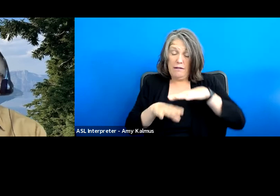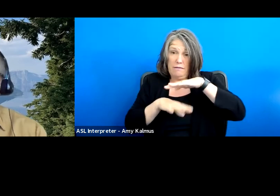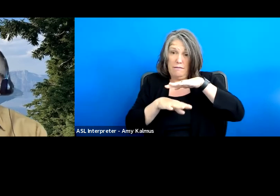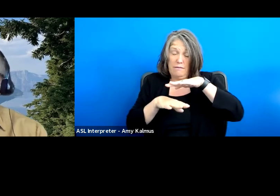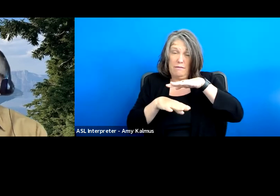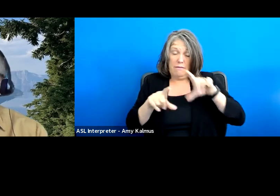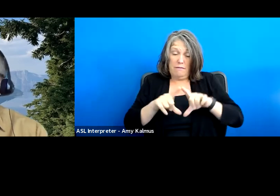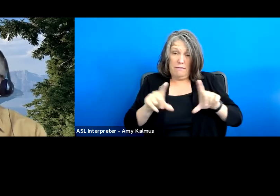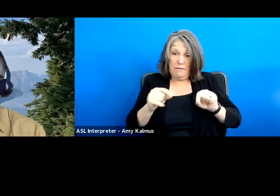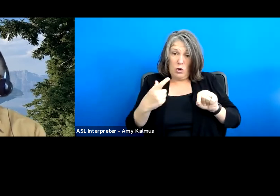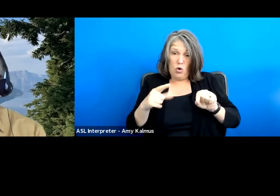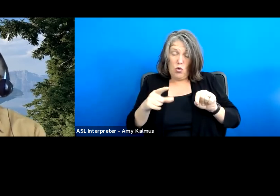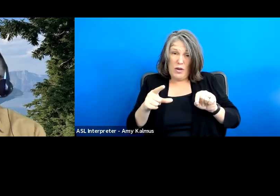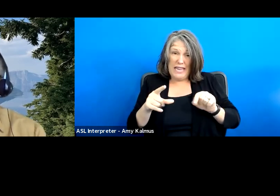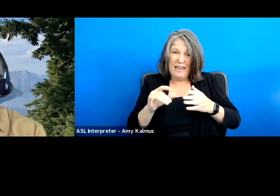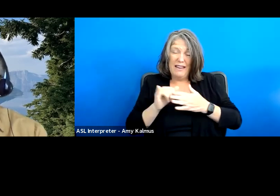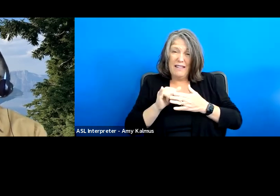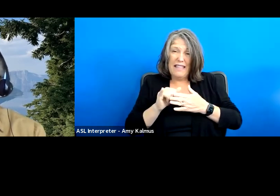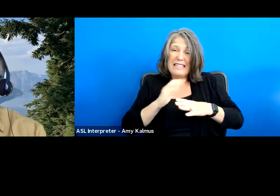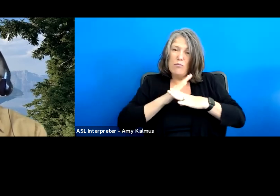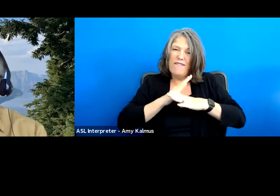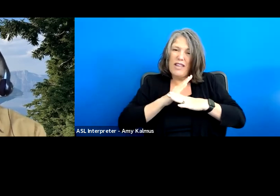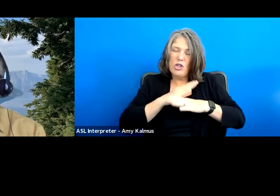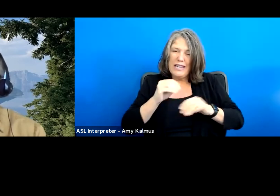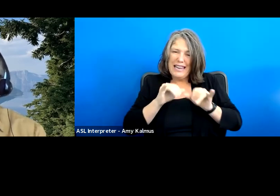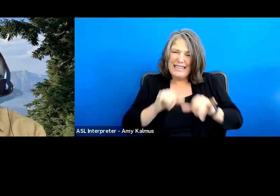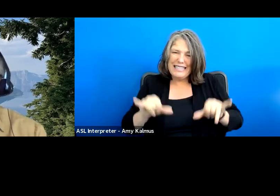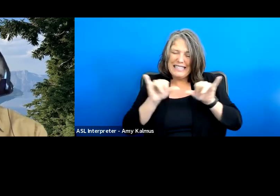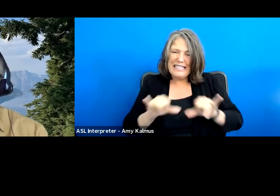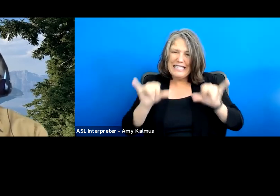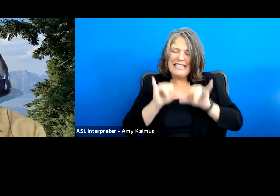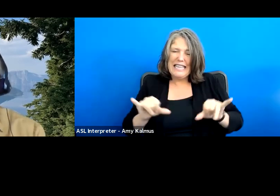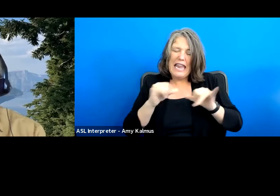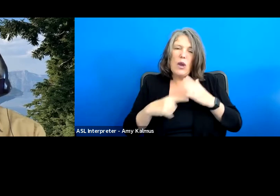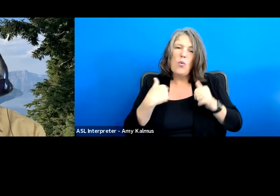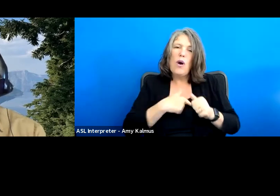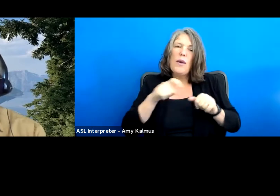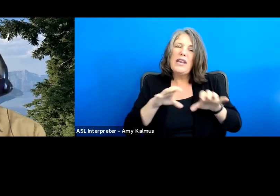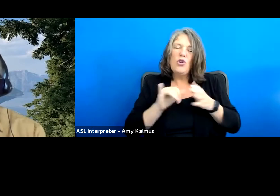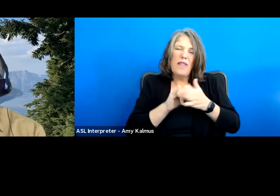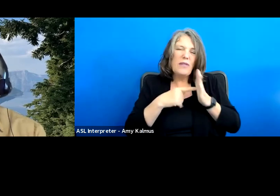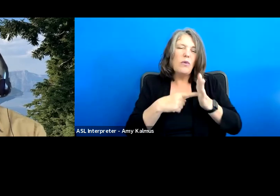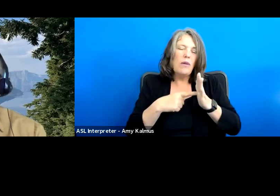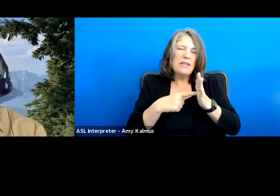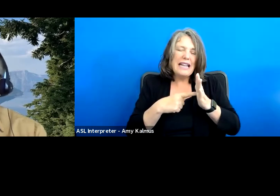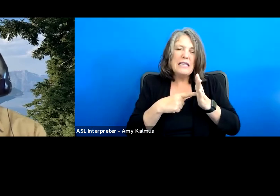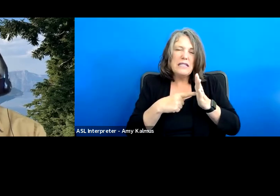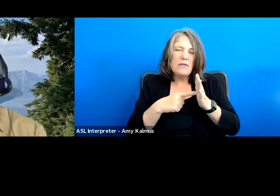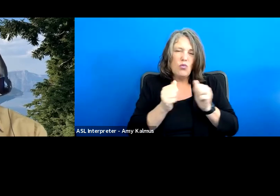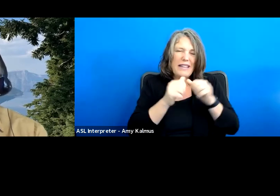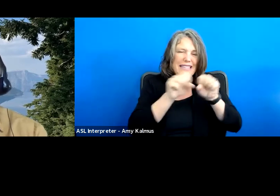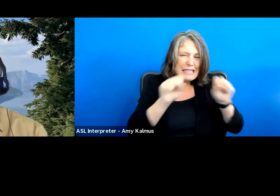triangle reflects prevention and consistency in what we need to do in a community around systems